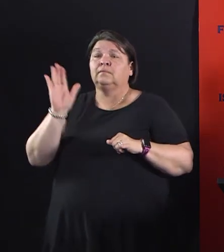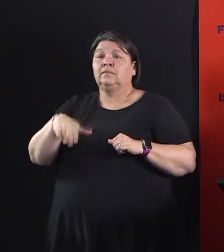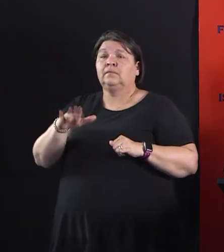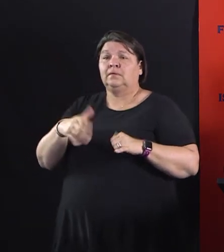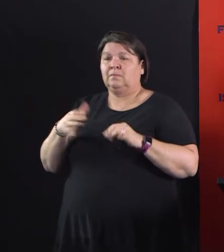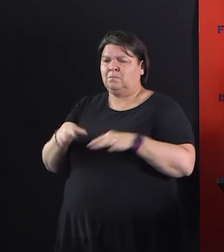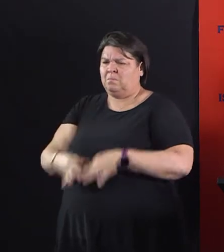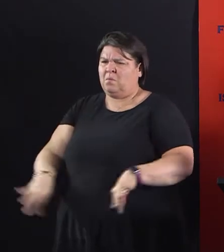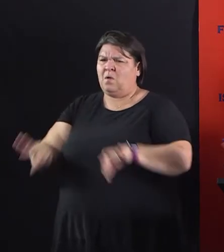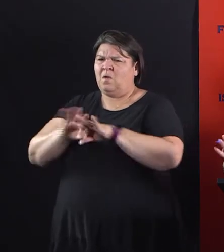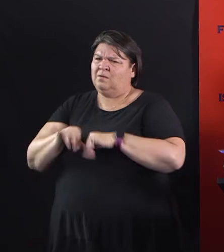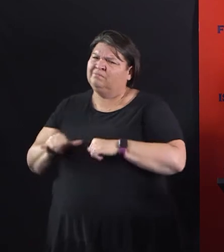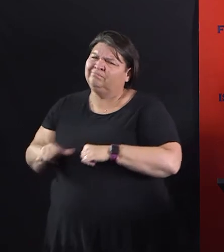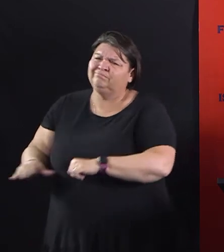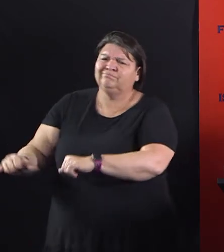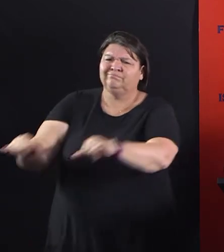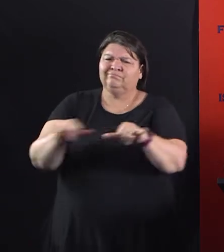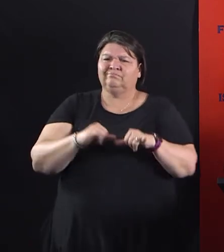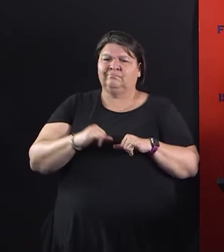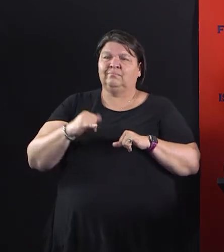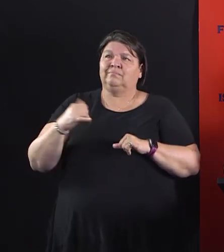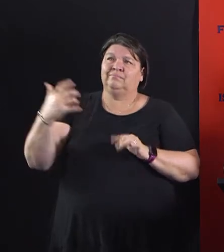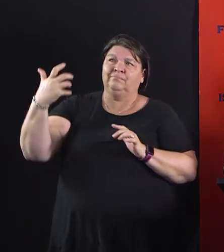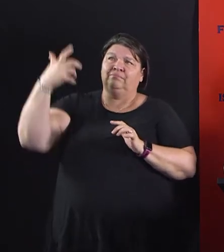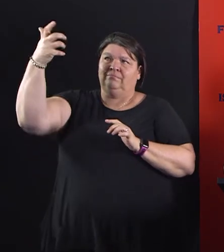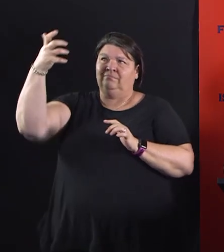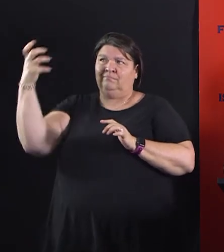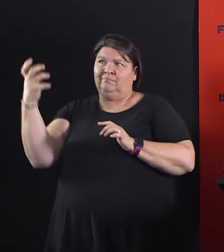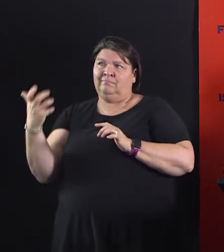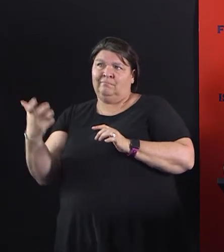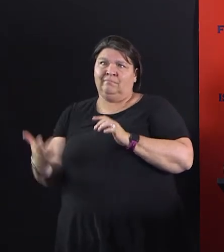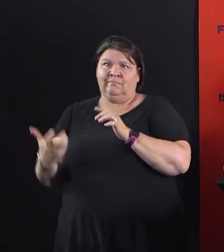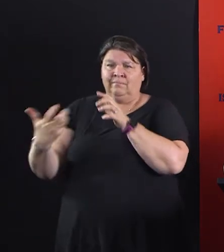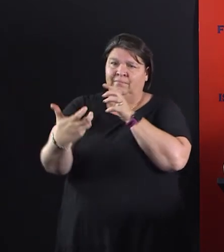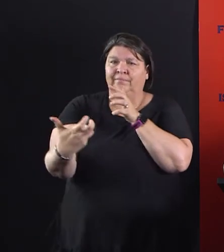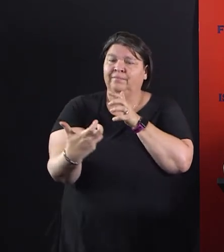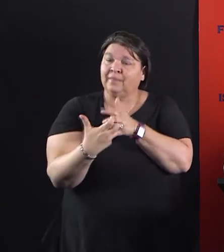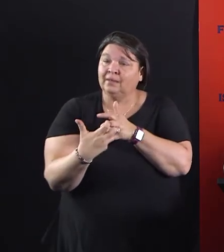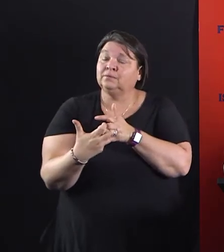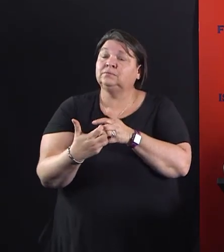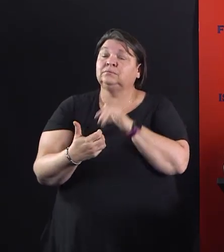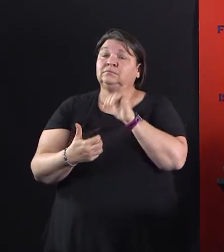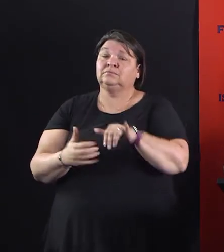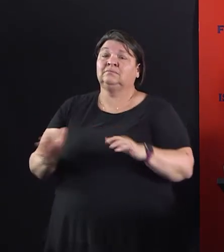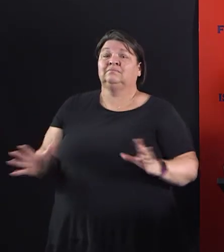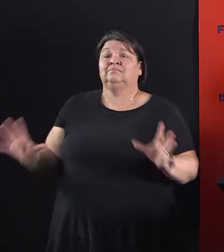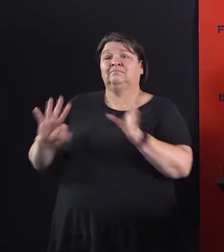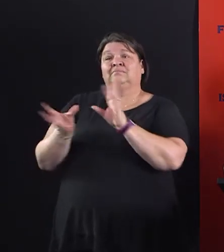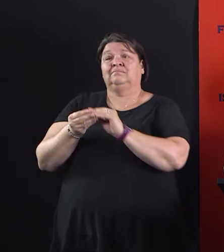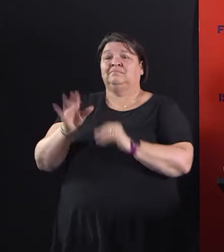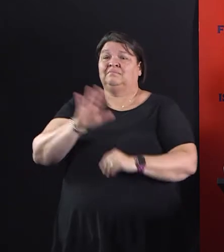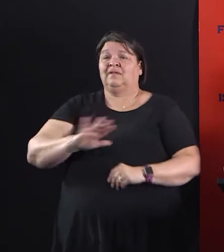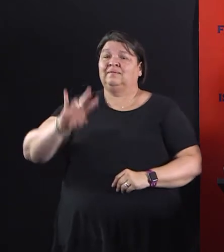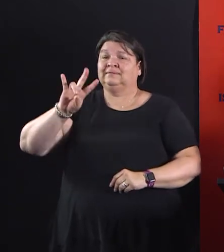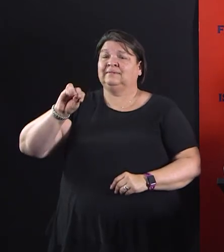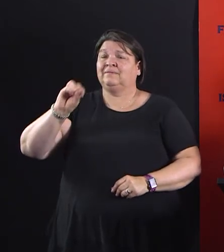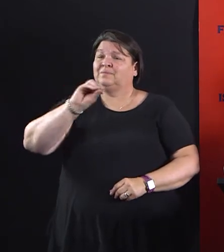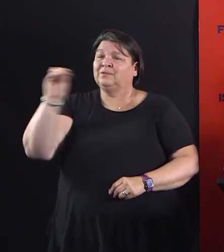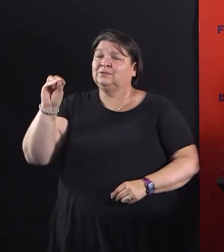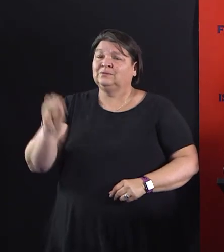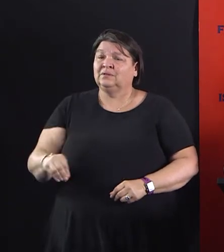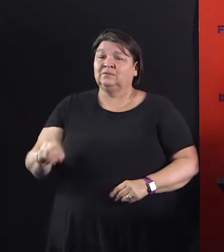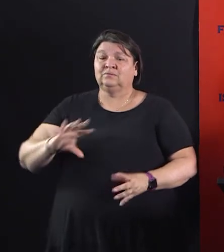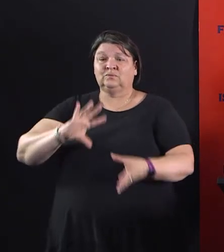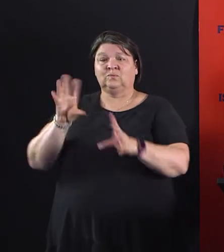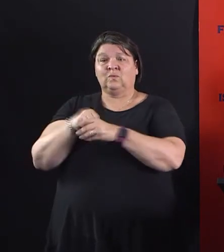to correspond with that. That takes up about 70% of our population. So with those numbers in your mind now, let's take